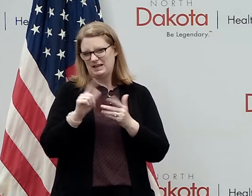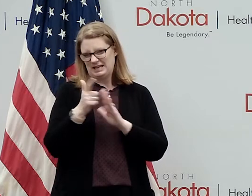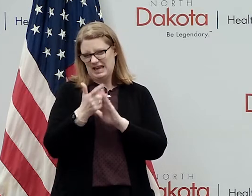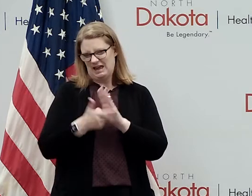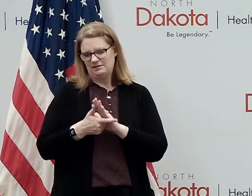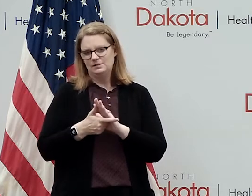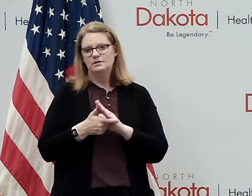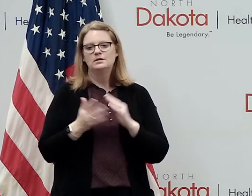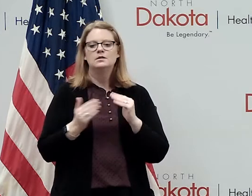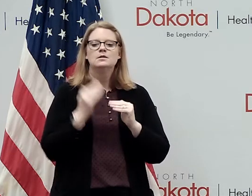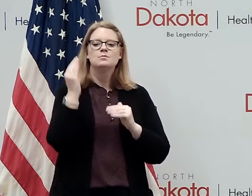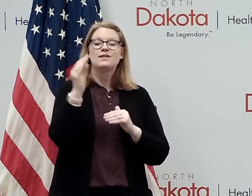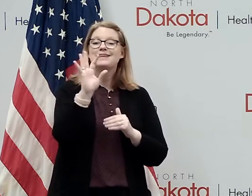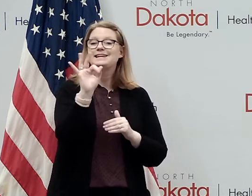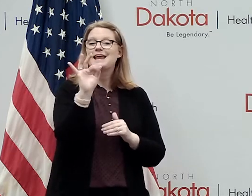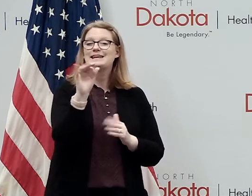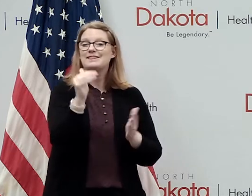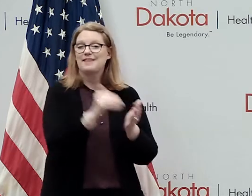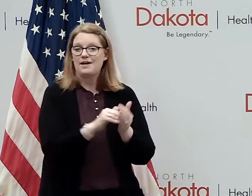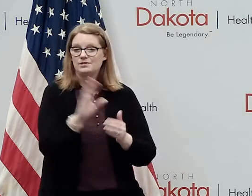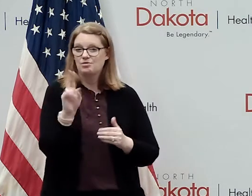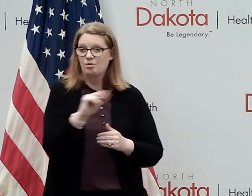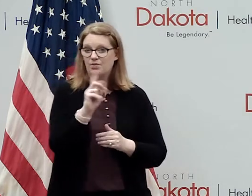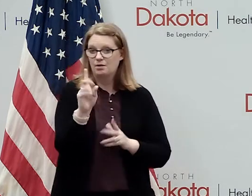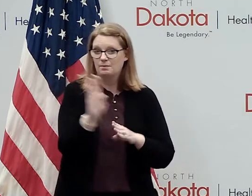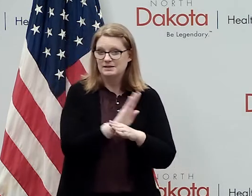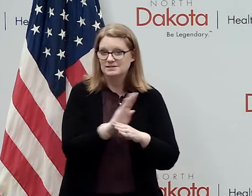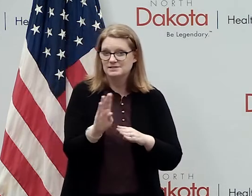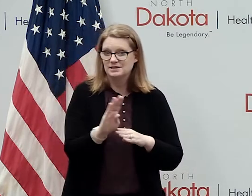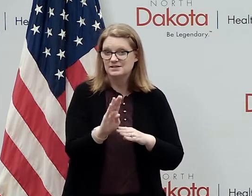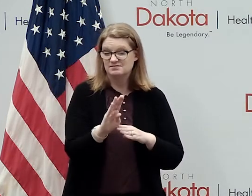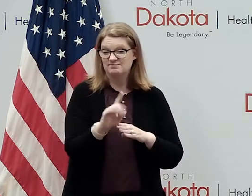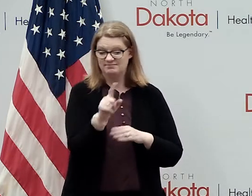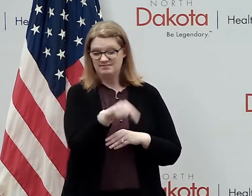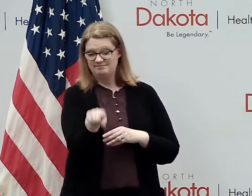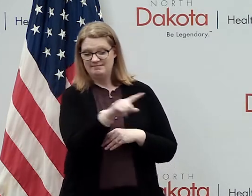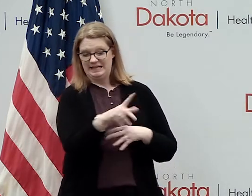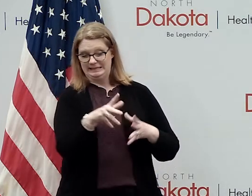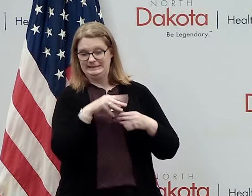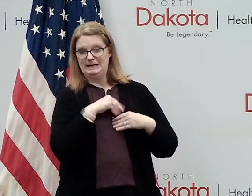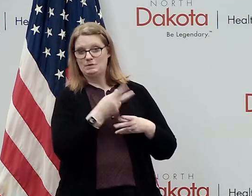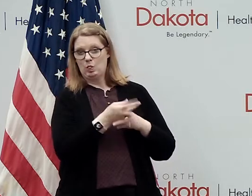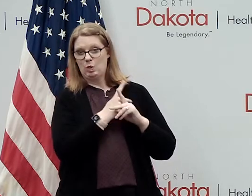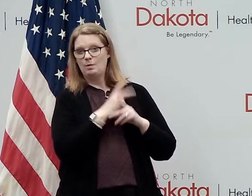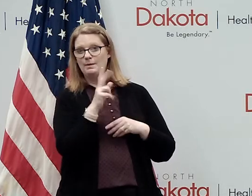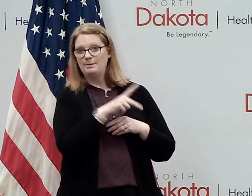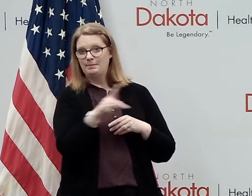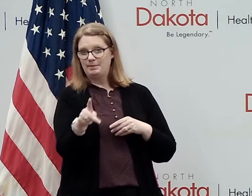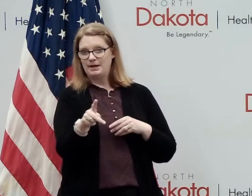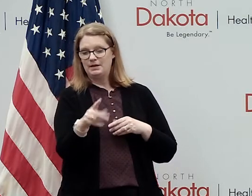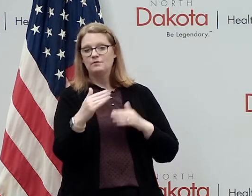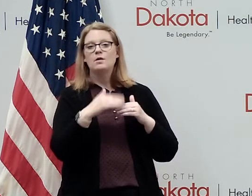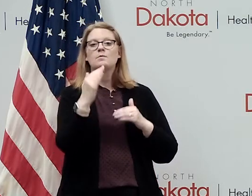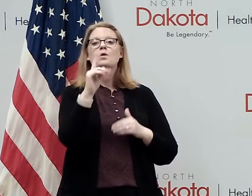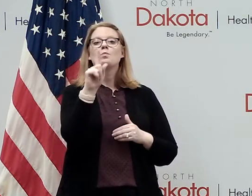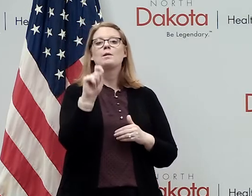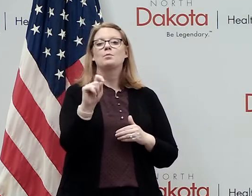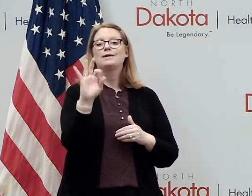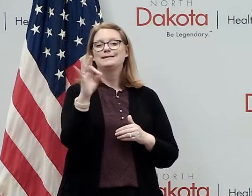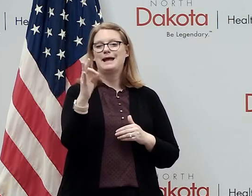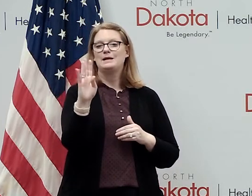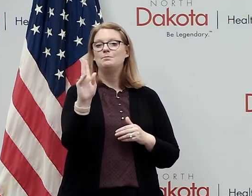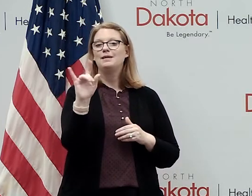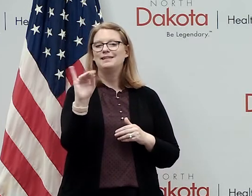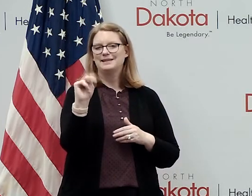than 19,000 North Dakota businesses received a loan under the PPP for more than $1.9